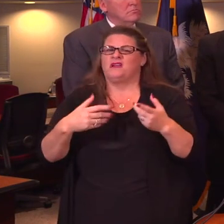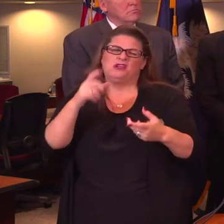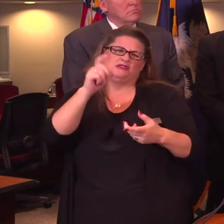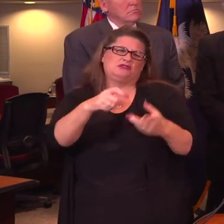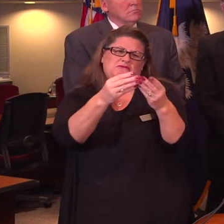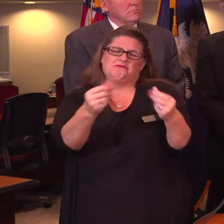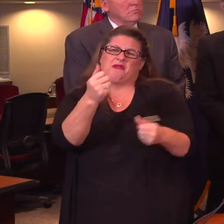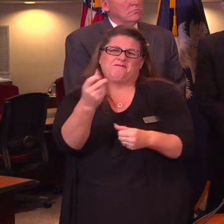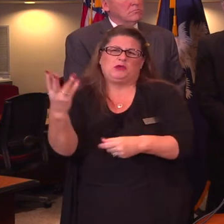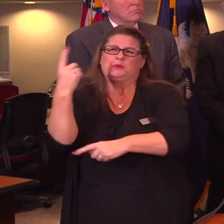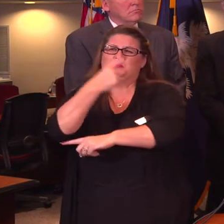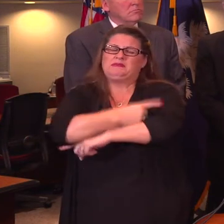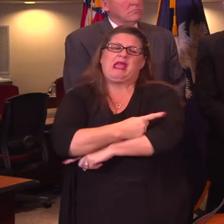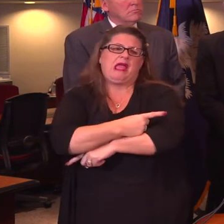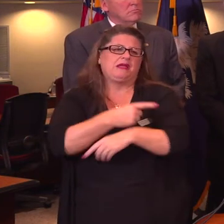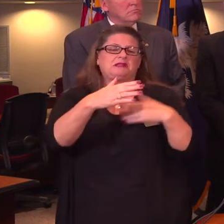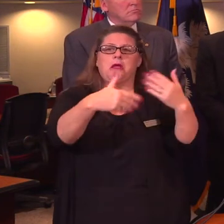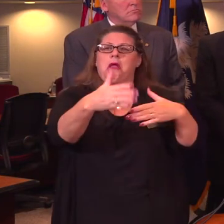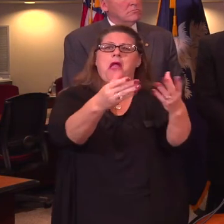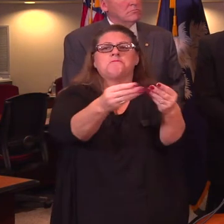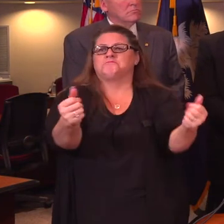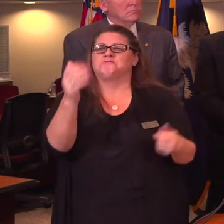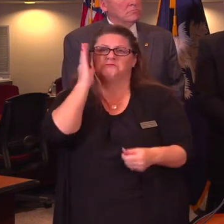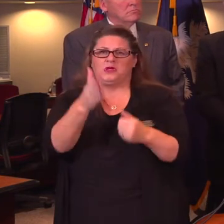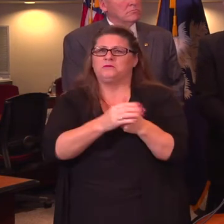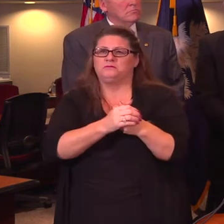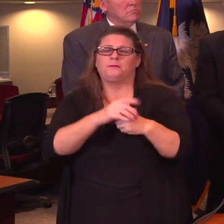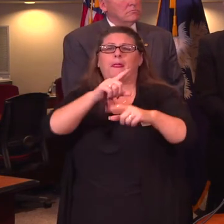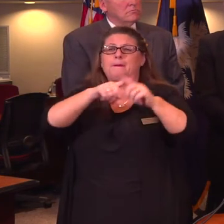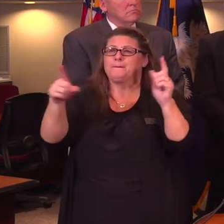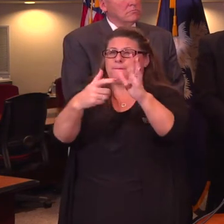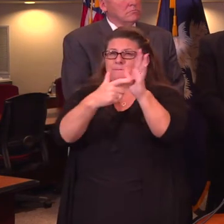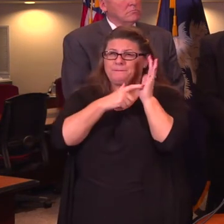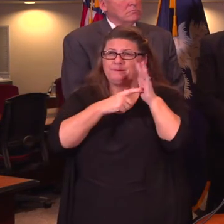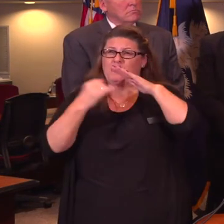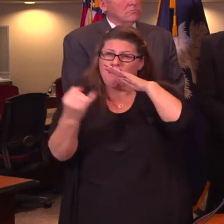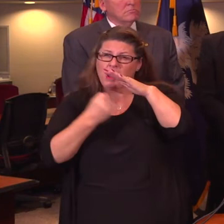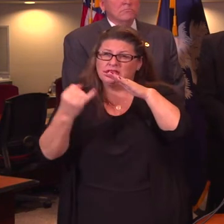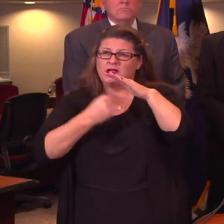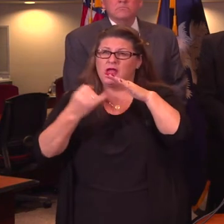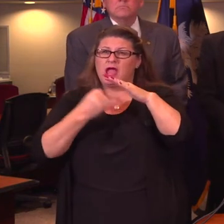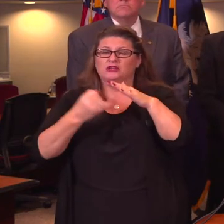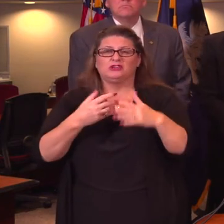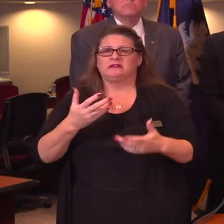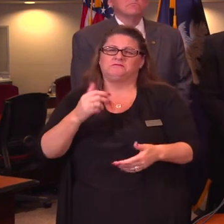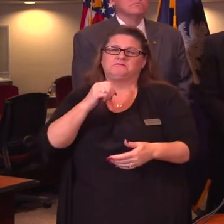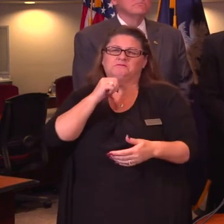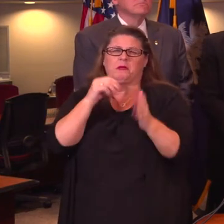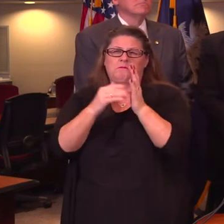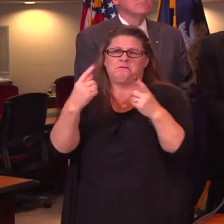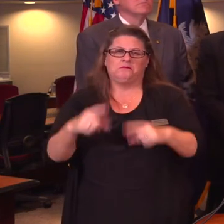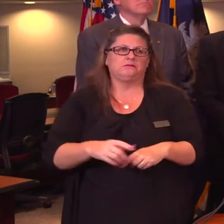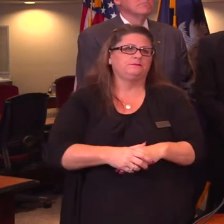matter of a few days. And so moving to that next level of mandatory isolation is unlikely to be required. And can you